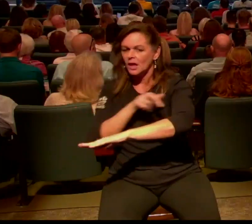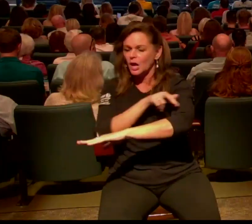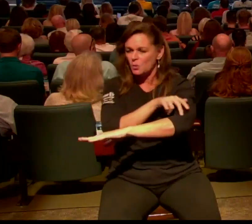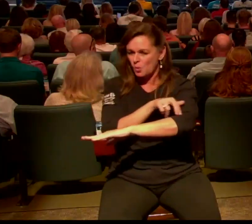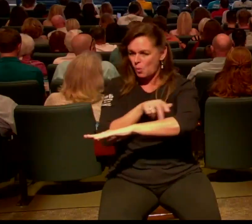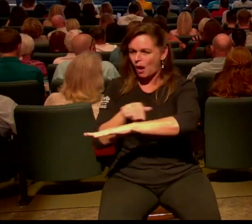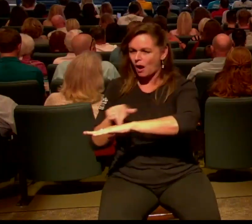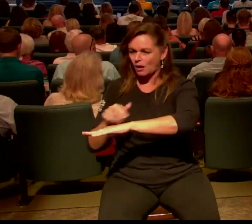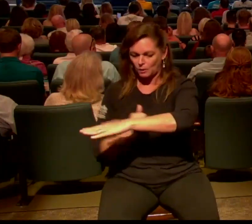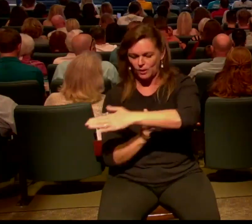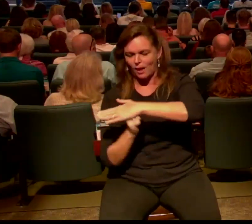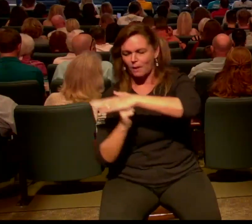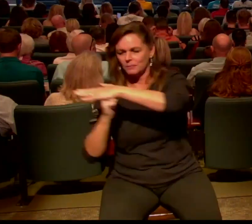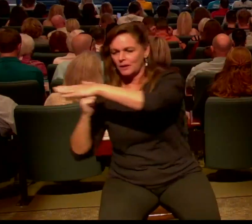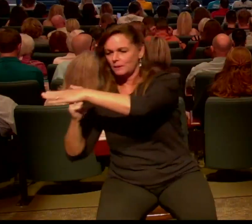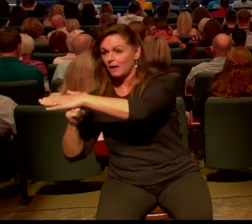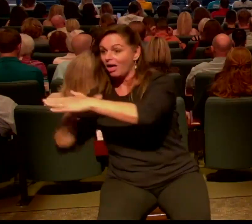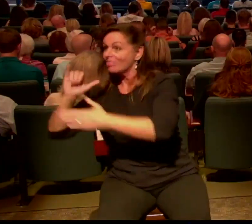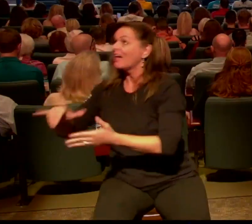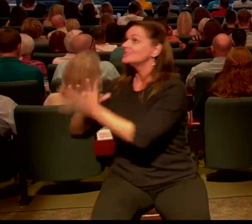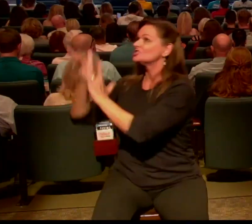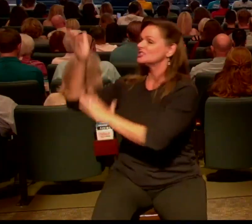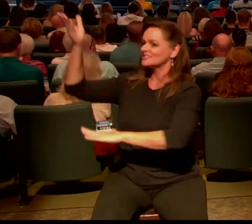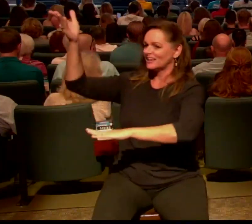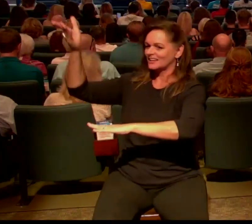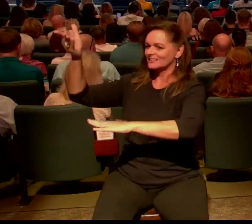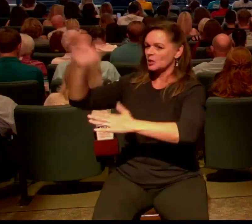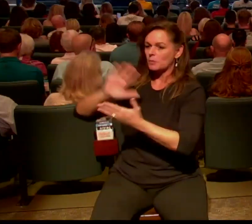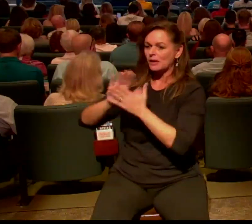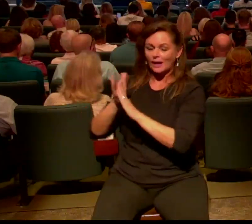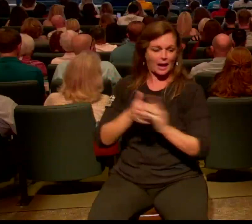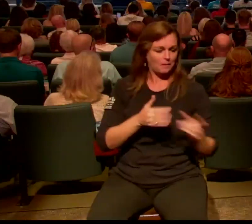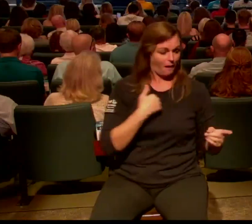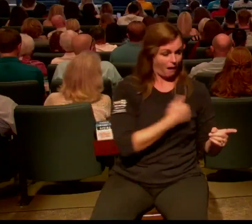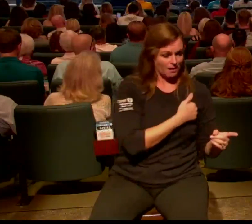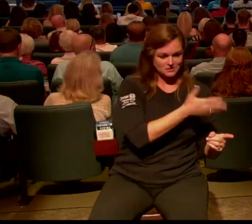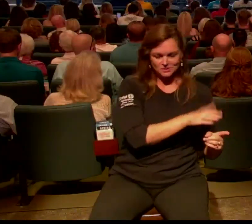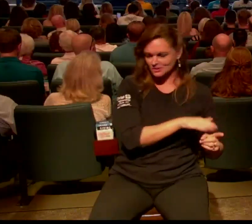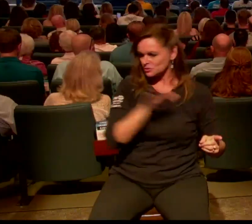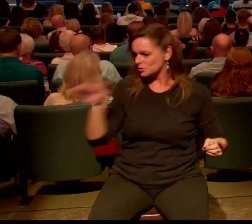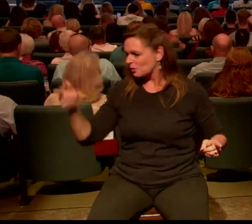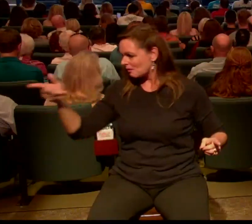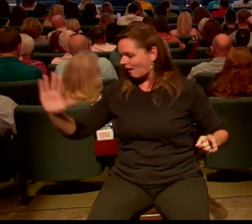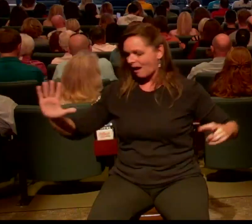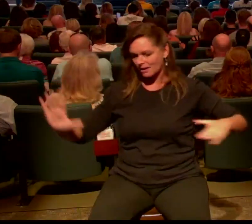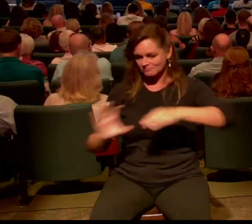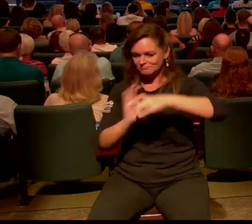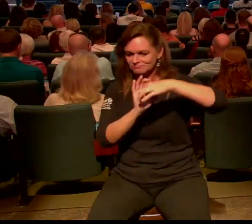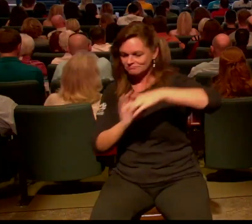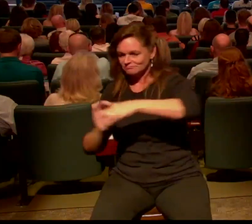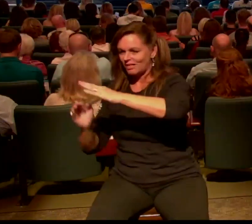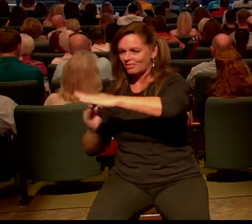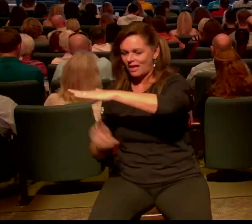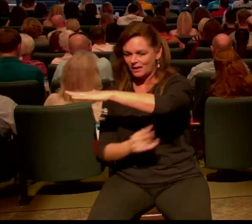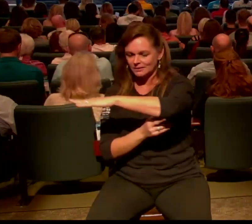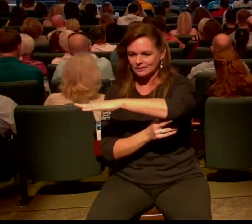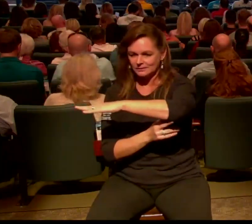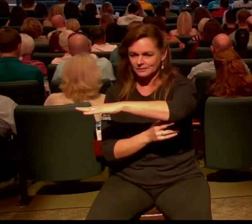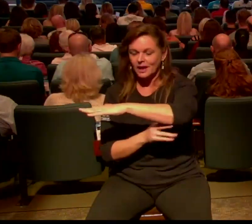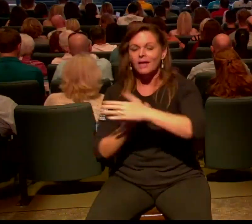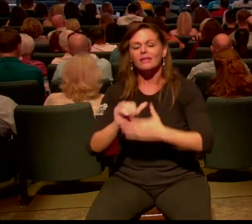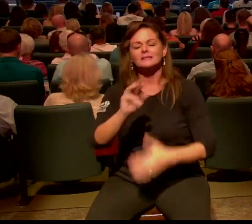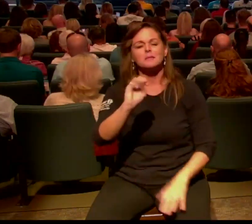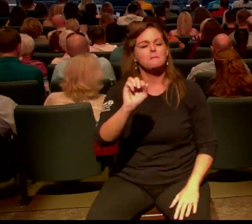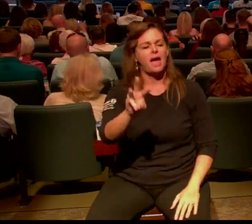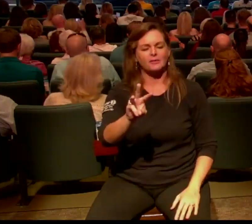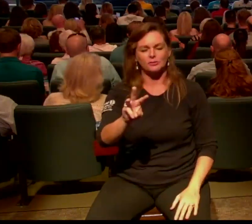people. We're going to look at a passage of scripture now that is just powerful to me. It's the Matthew 25 passage. It's so familiar, but let's